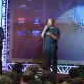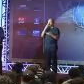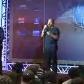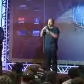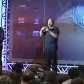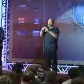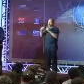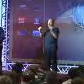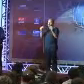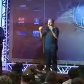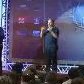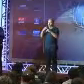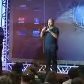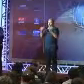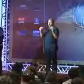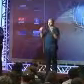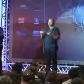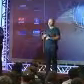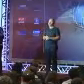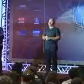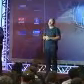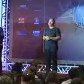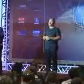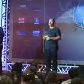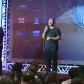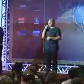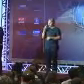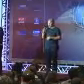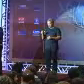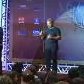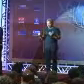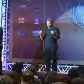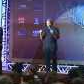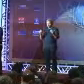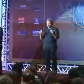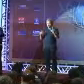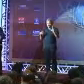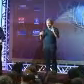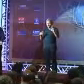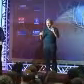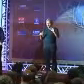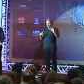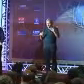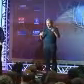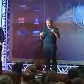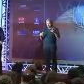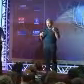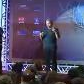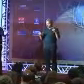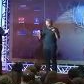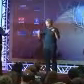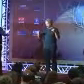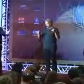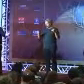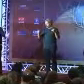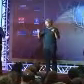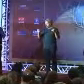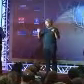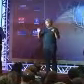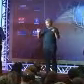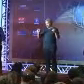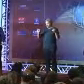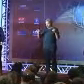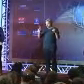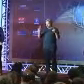If you would like to show your students what DOS looks like, there's a free copy of DOS with all of the source